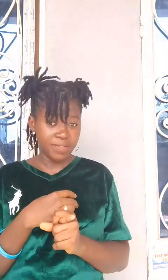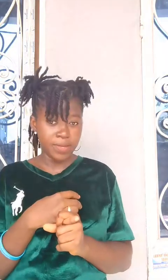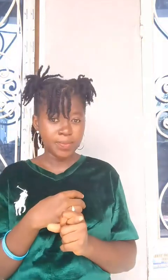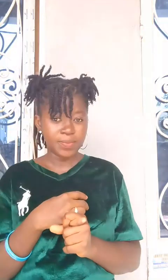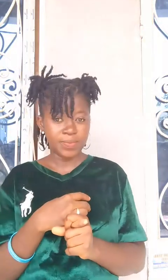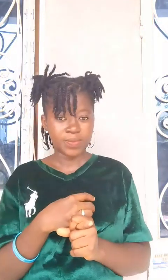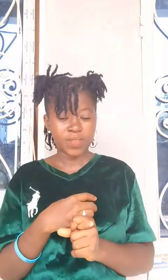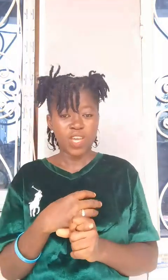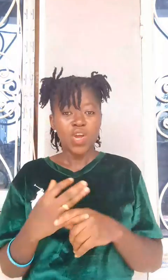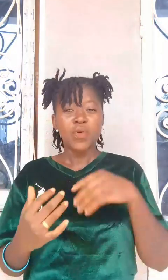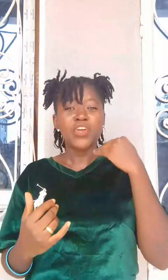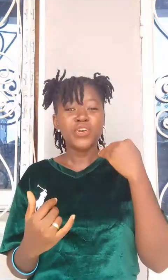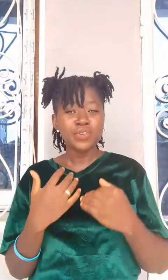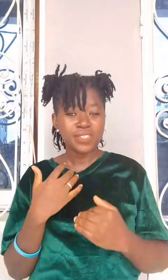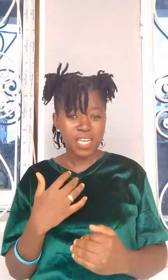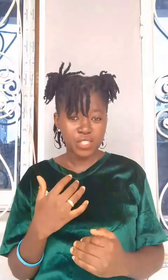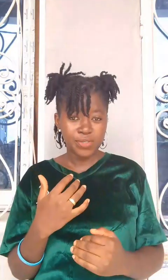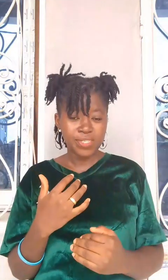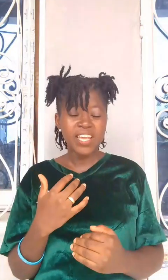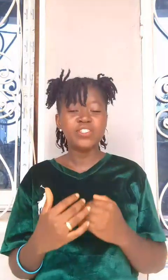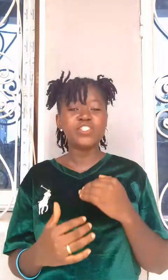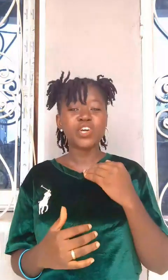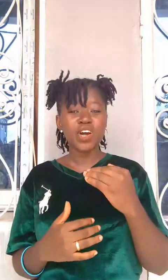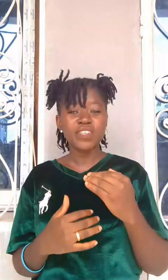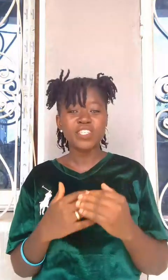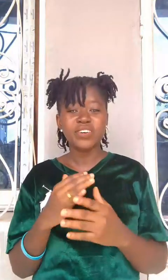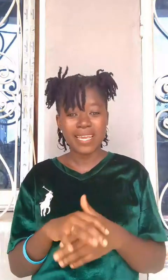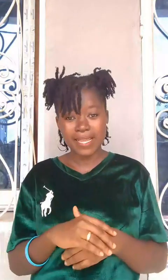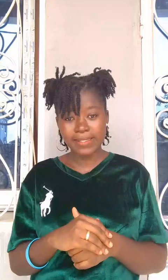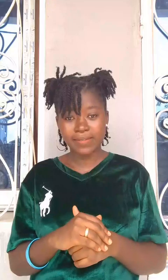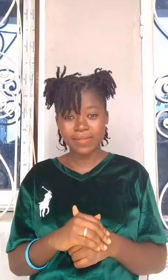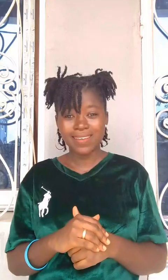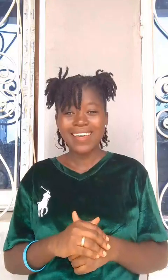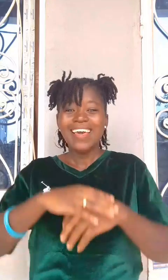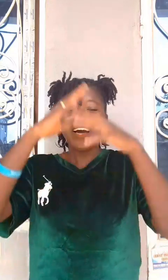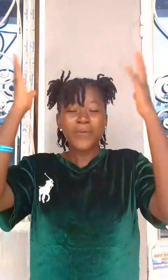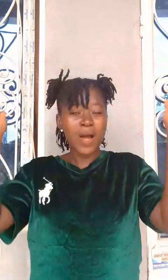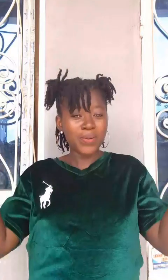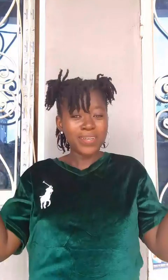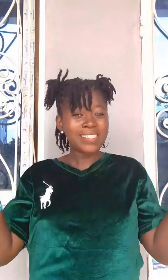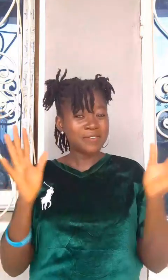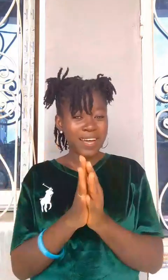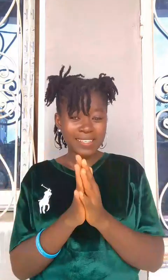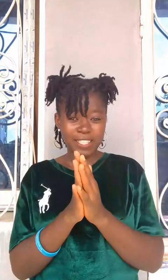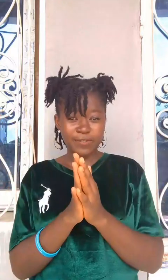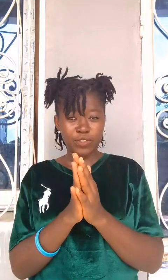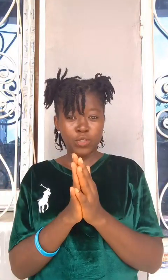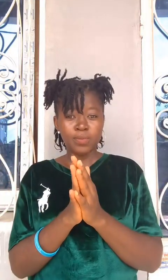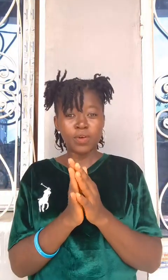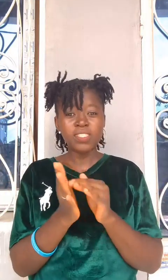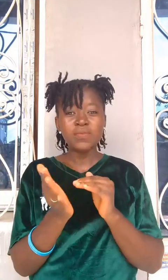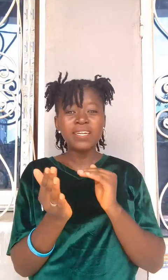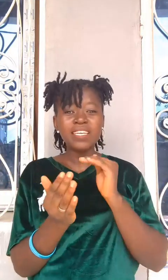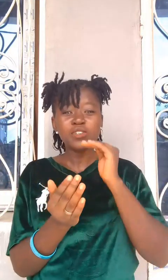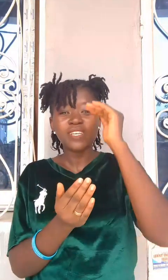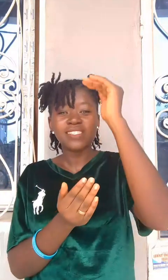HPV, when you know your status and you discover that you're negative, wow, it's an advantage for you, because it will lead you to the